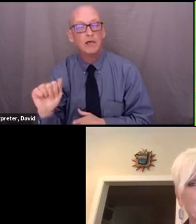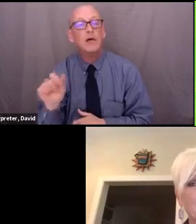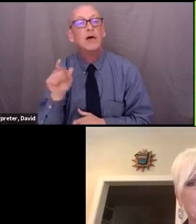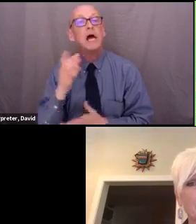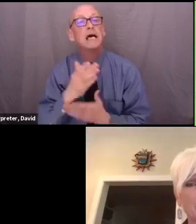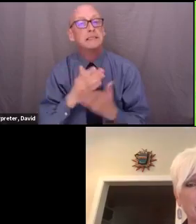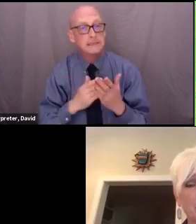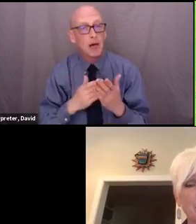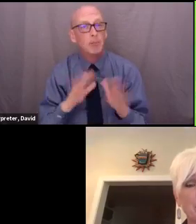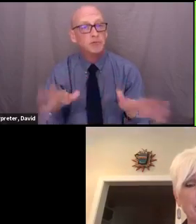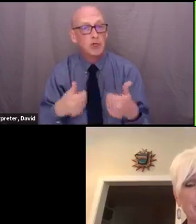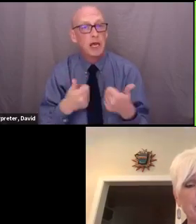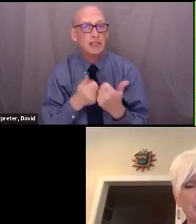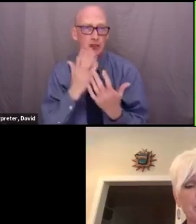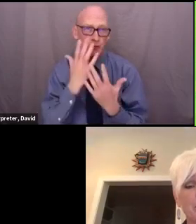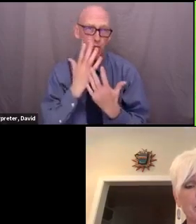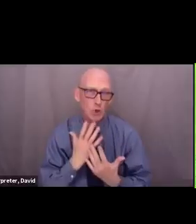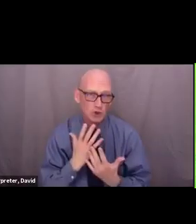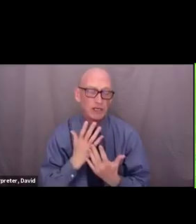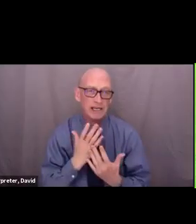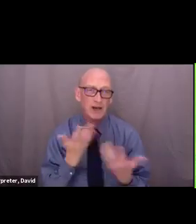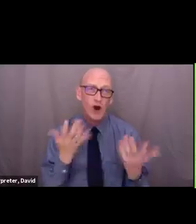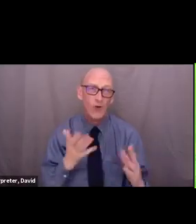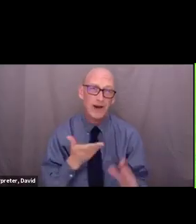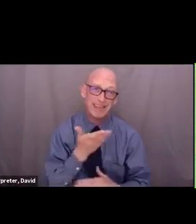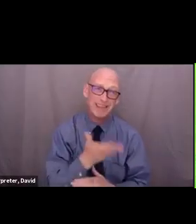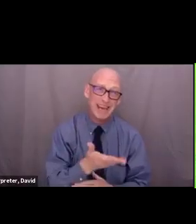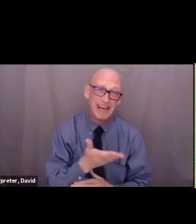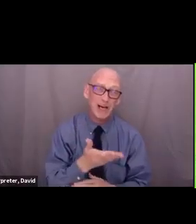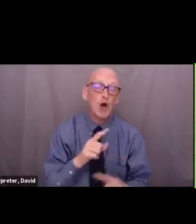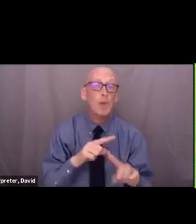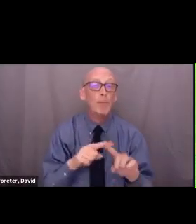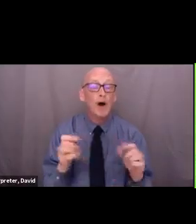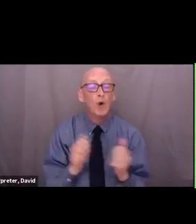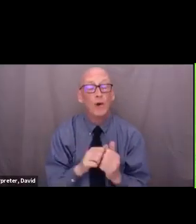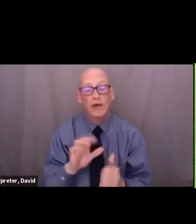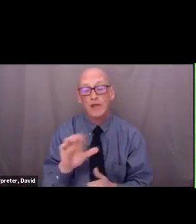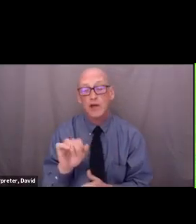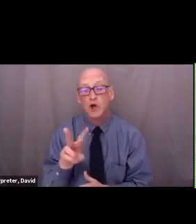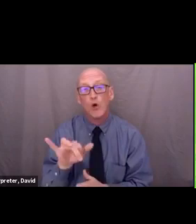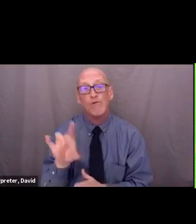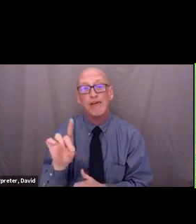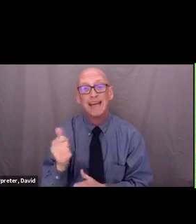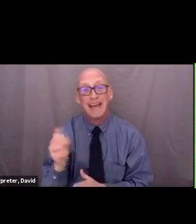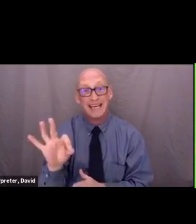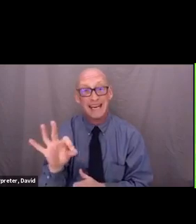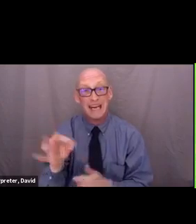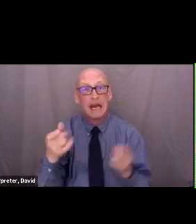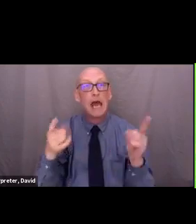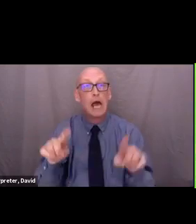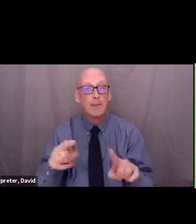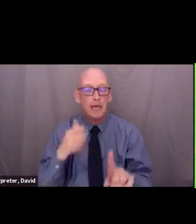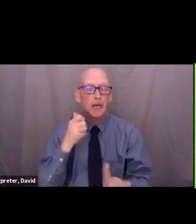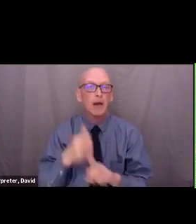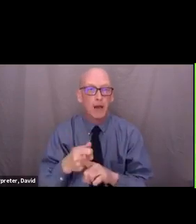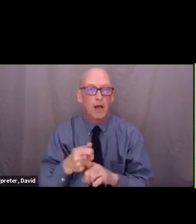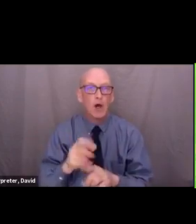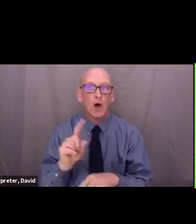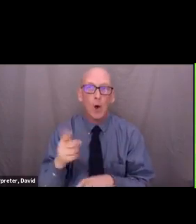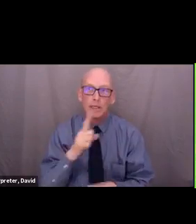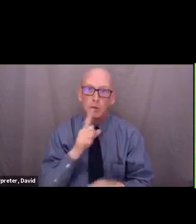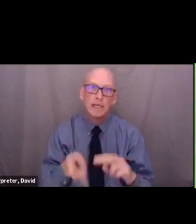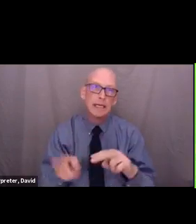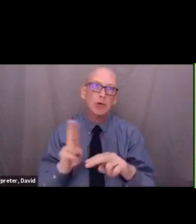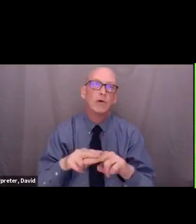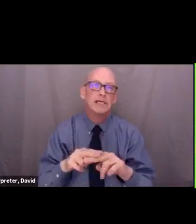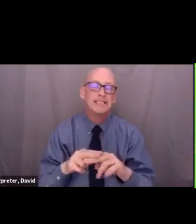those challenges have been there before, but with COVID-19 happening, it only increased for